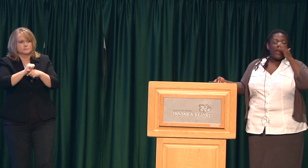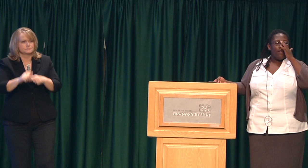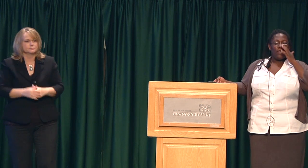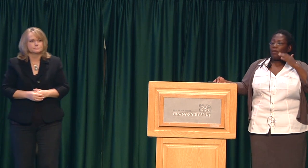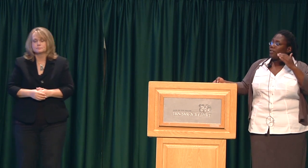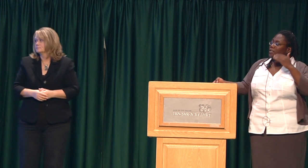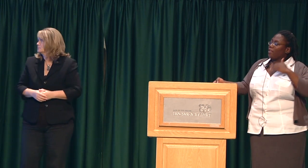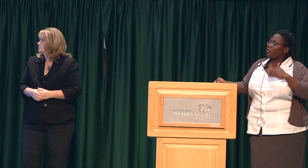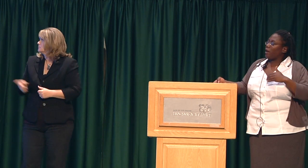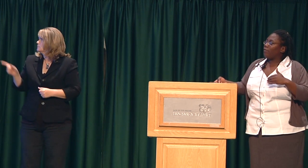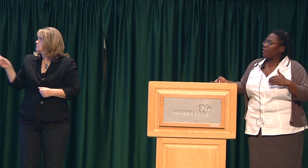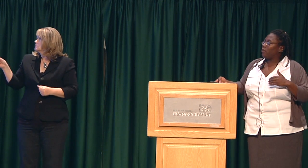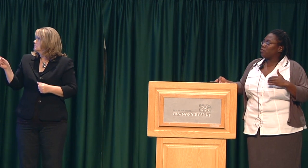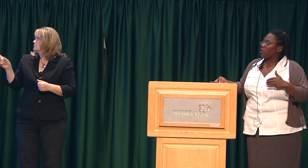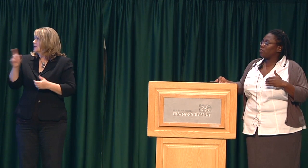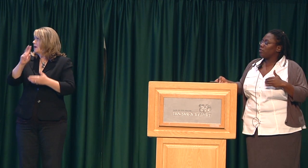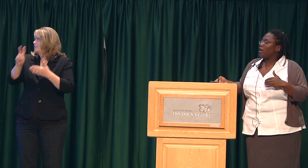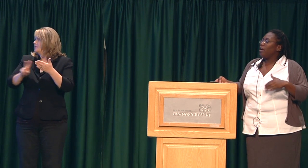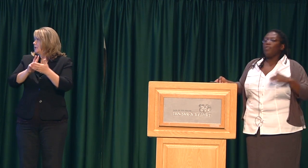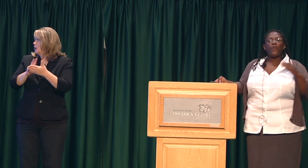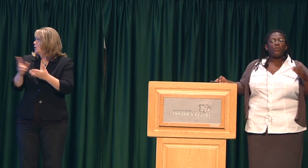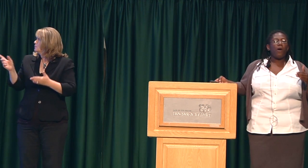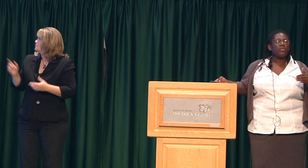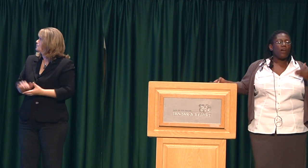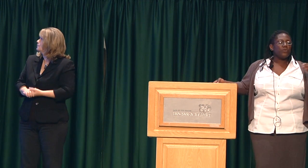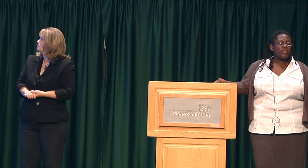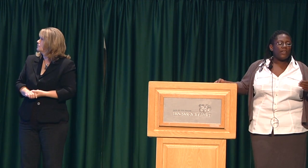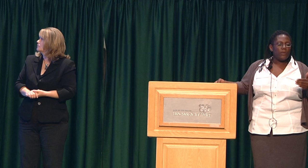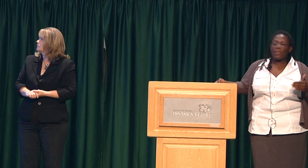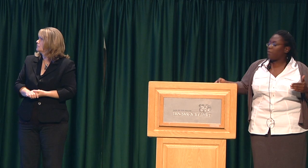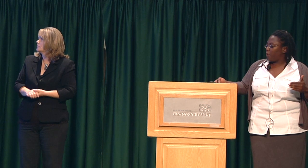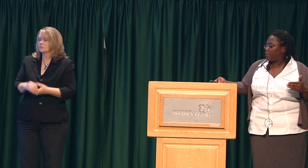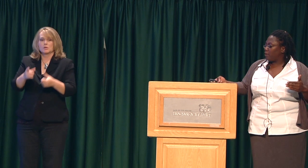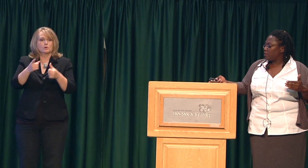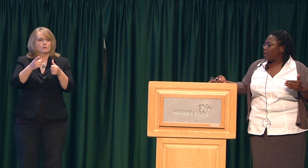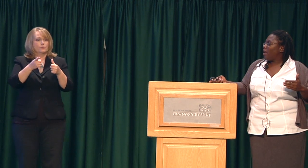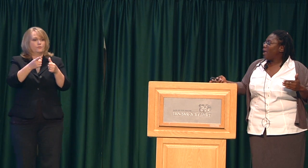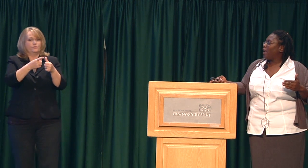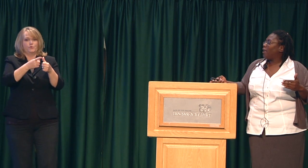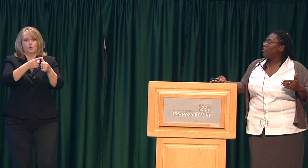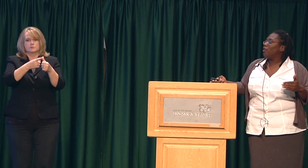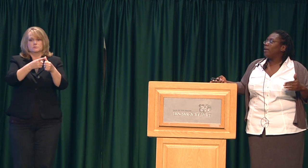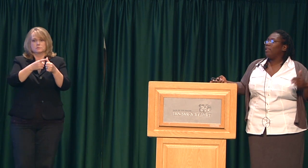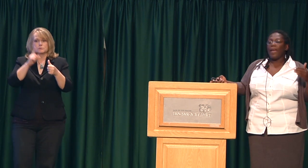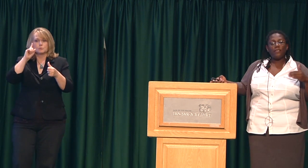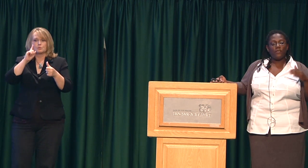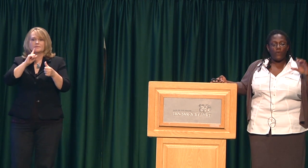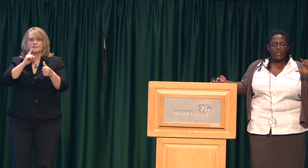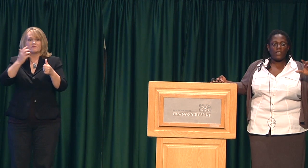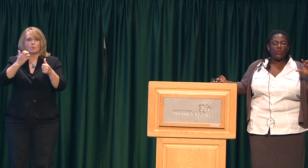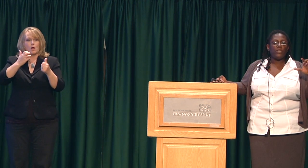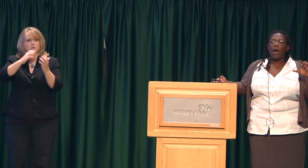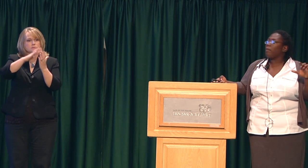And the training video, this is how the training video is structured. The first part starts with scheduling that appointment. And, you know, and in